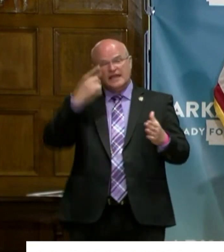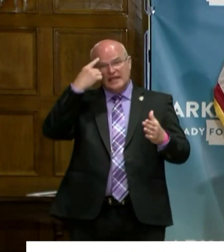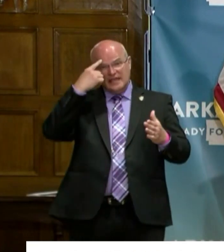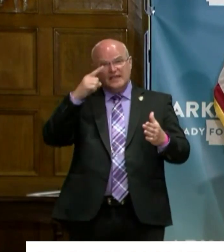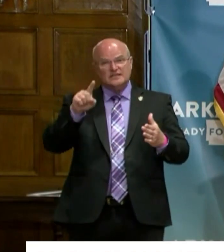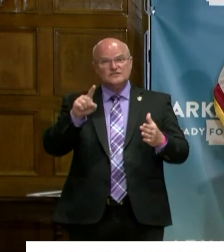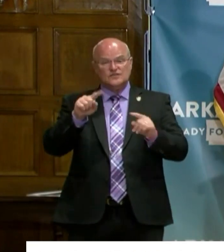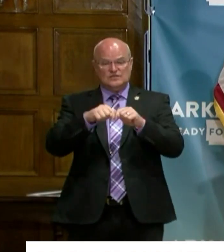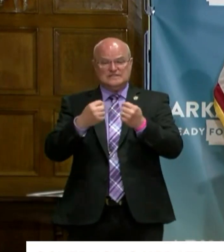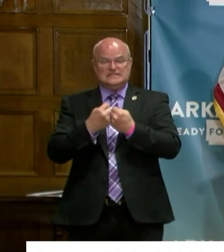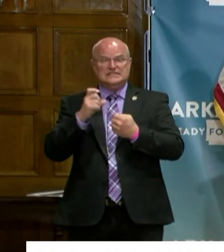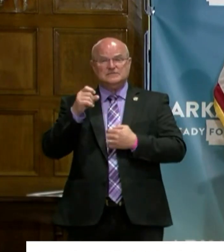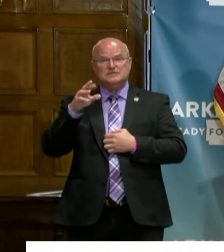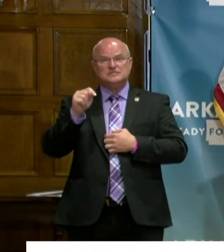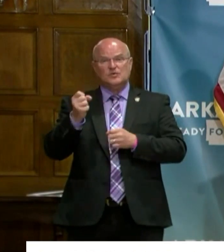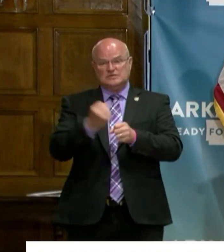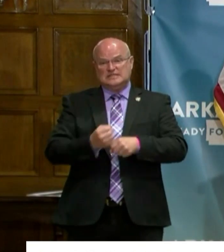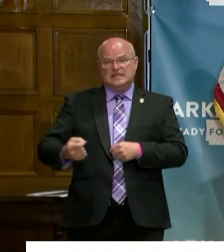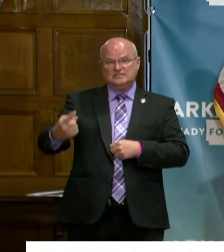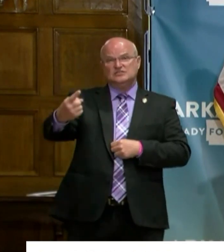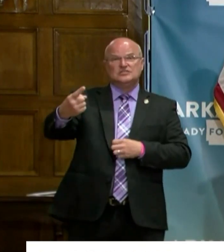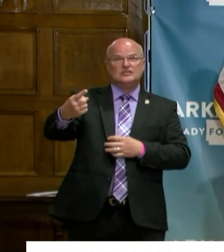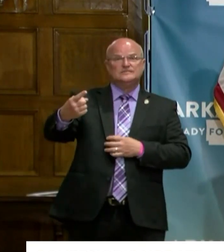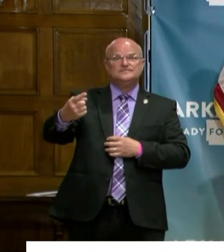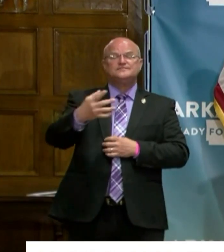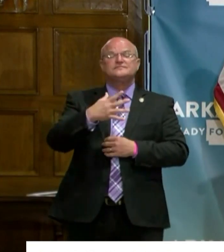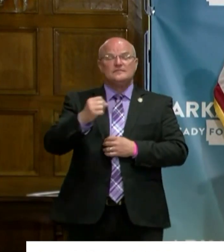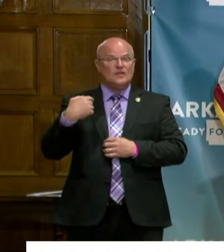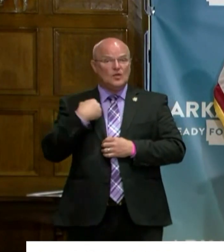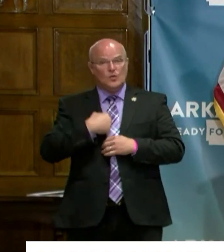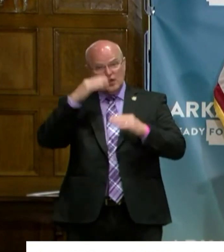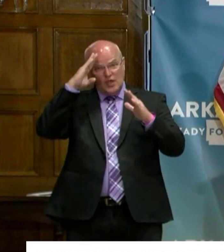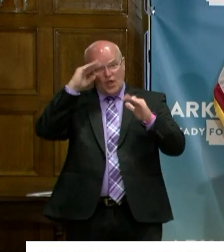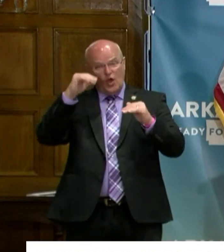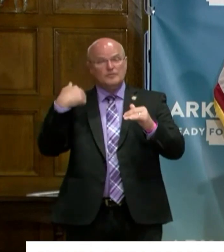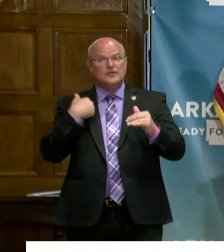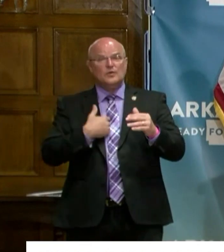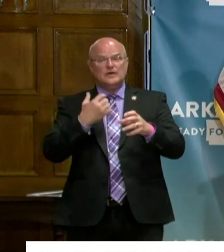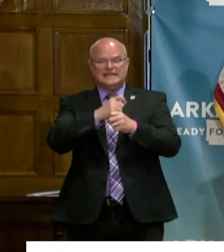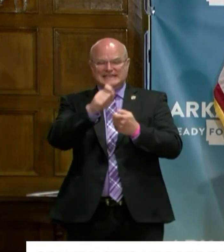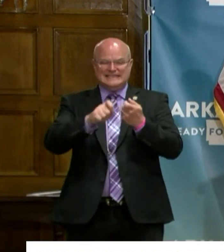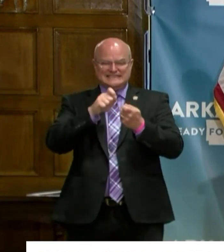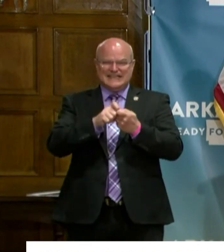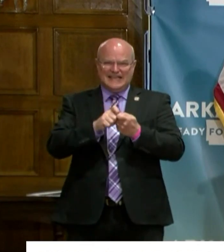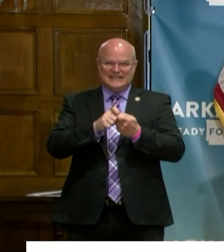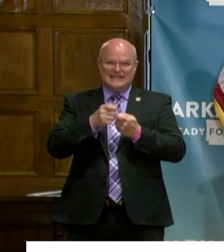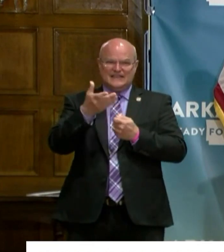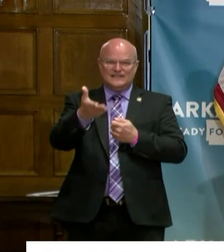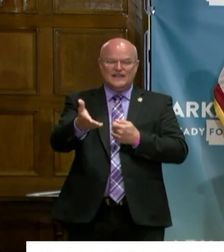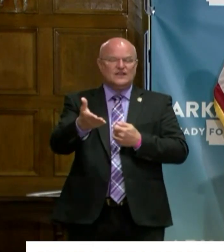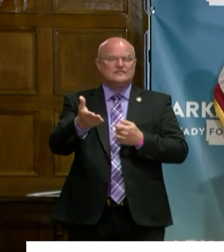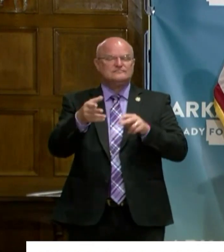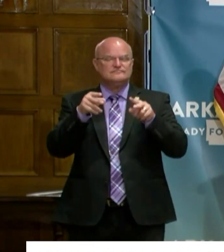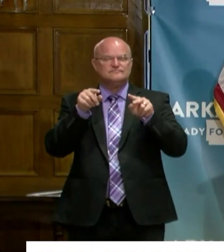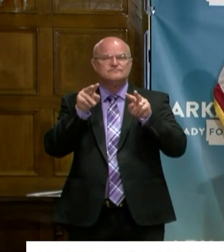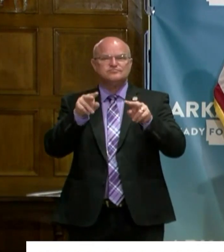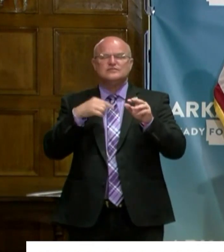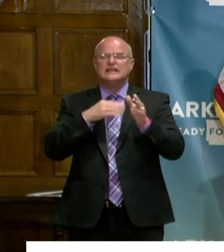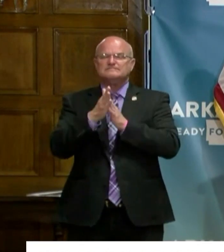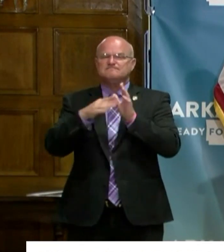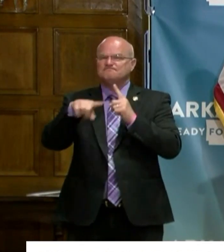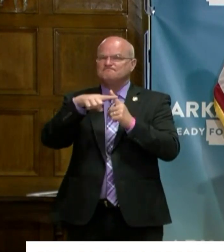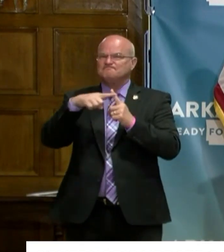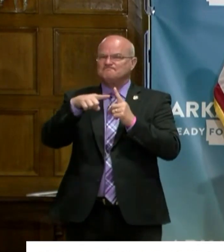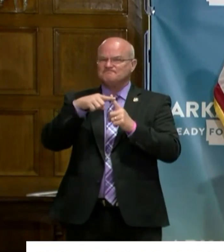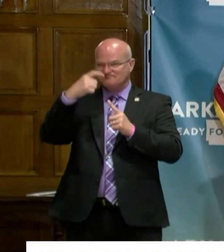for team sports next year. And we hope that we get exactly there, and I'm optimistic that we will. That's